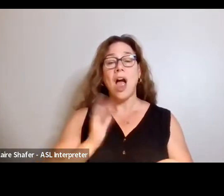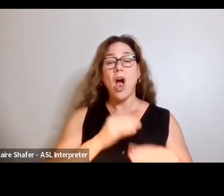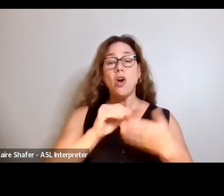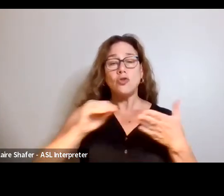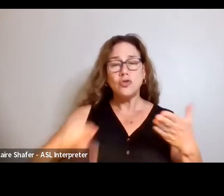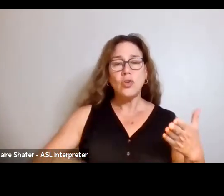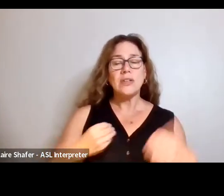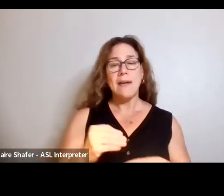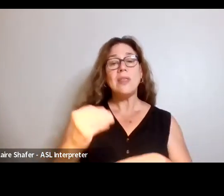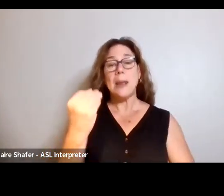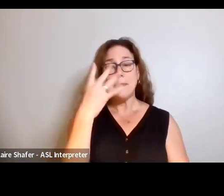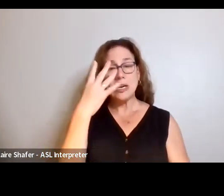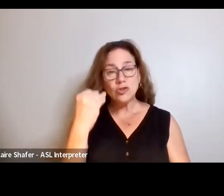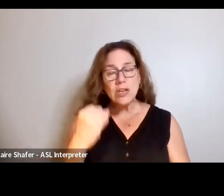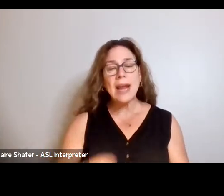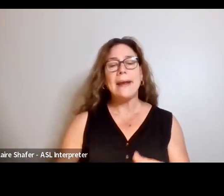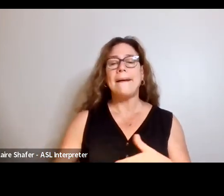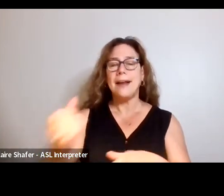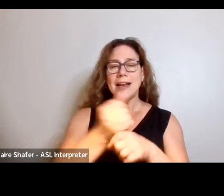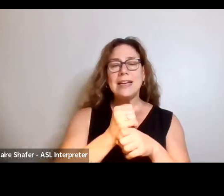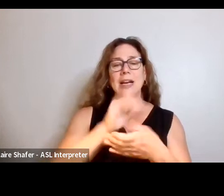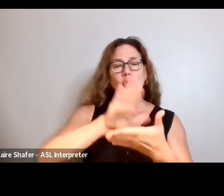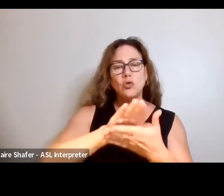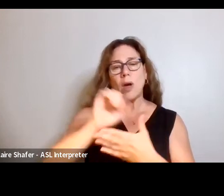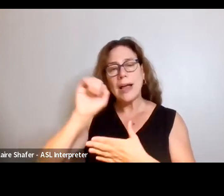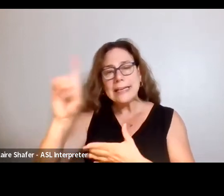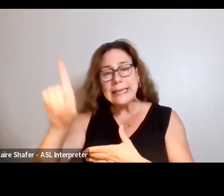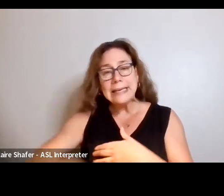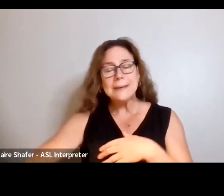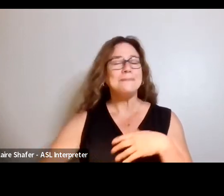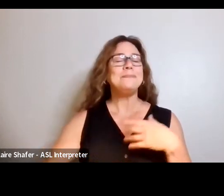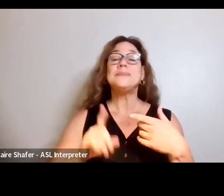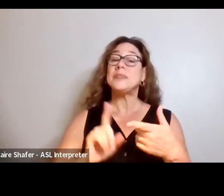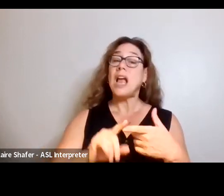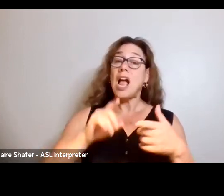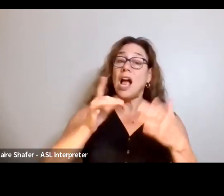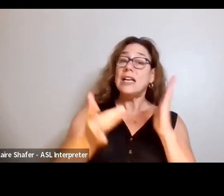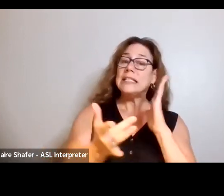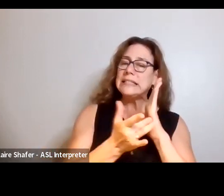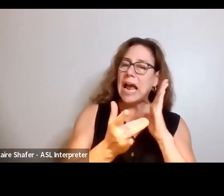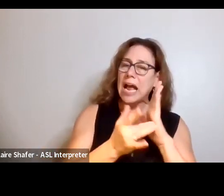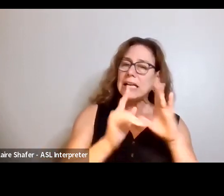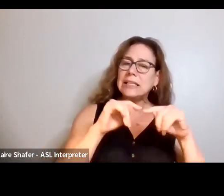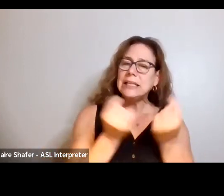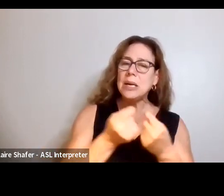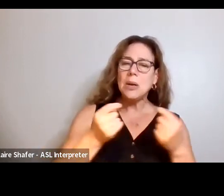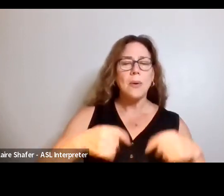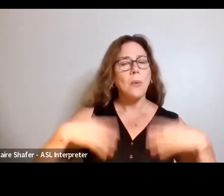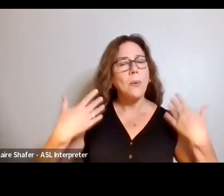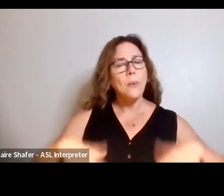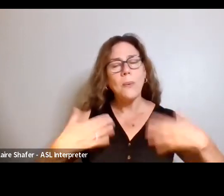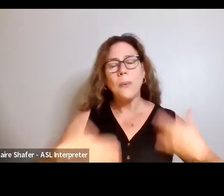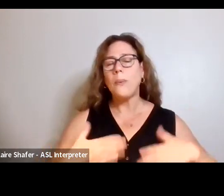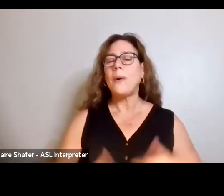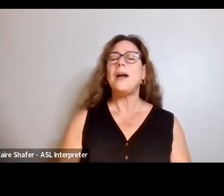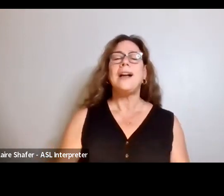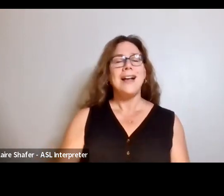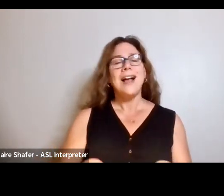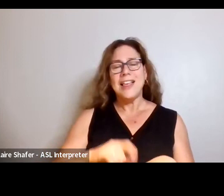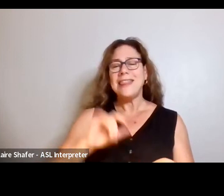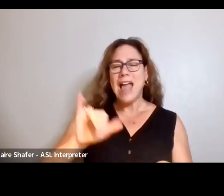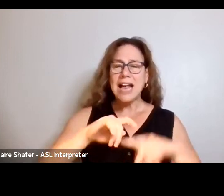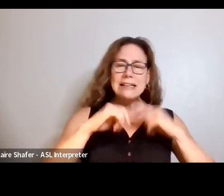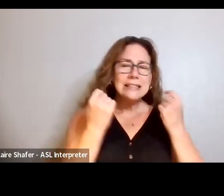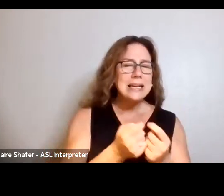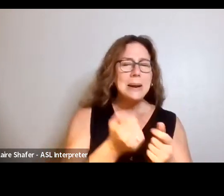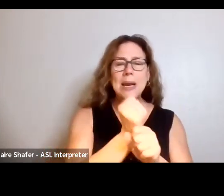school started. Our tech team, I need to shout out to Malak, Dan, and our library team, because they made sure that every single kid